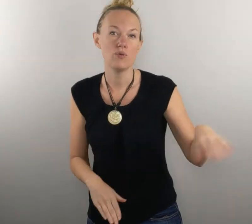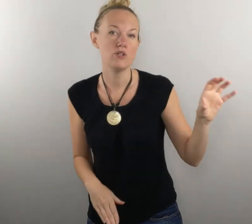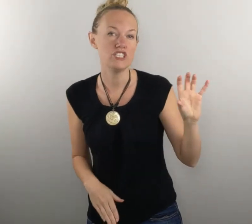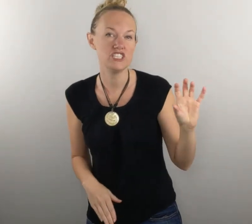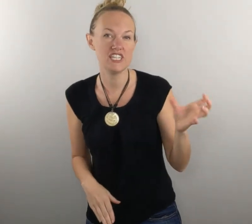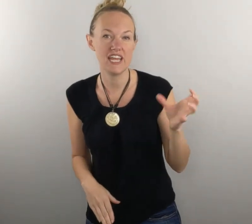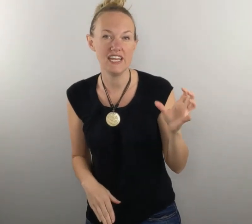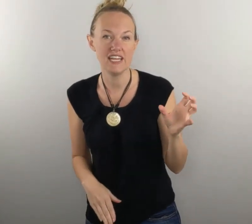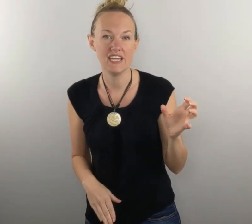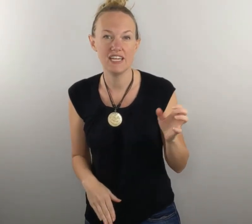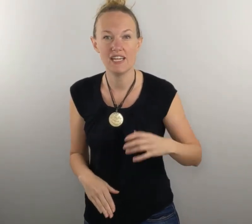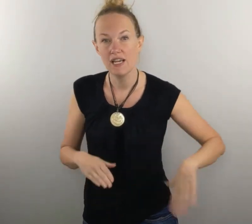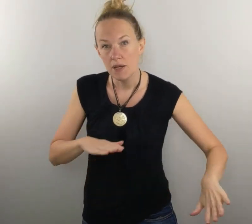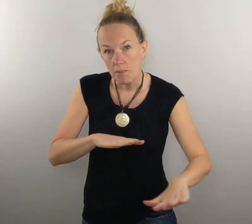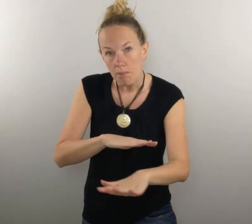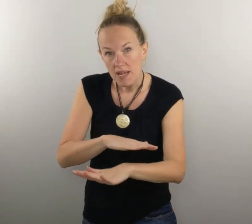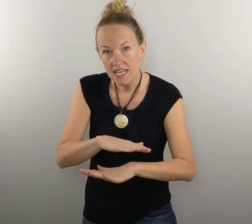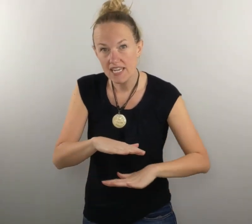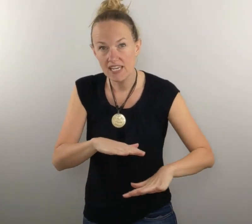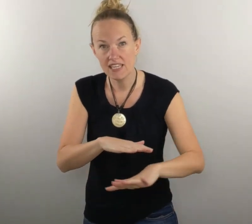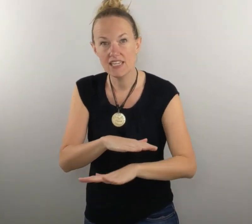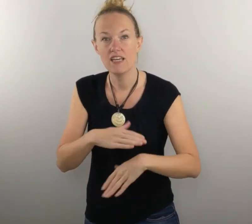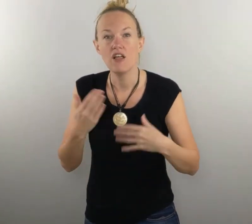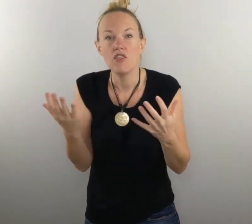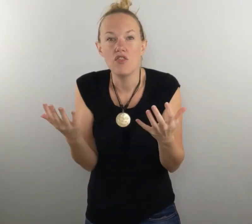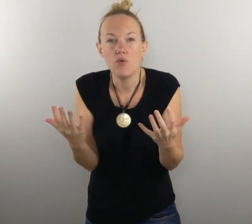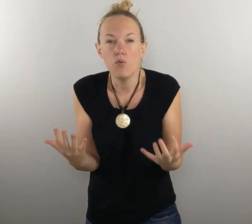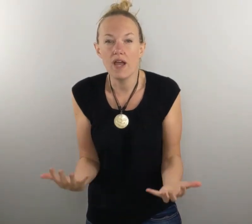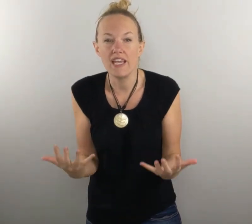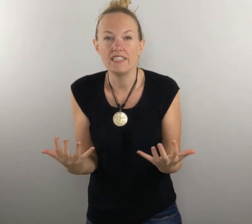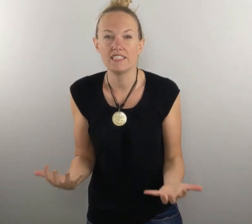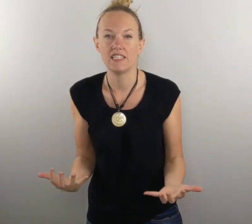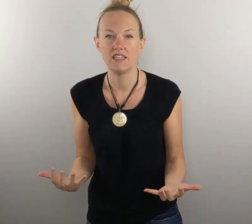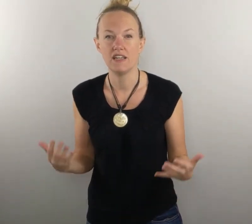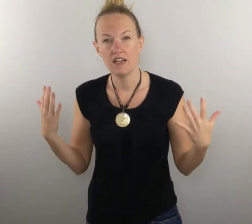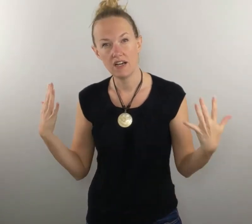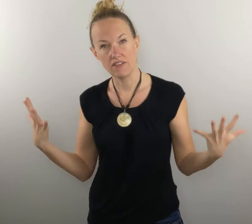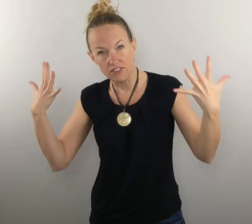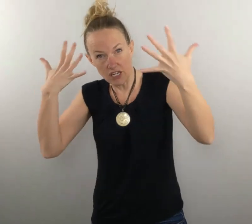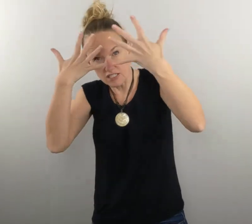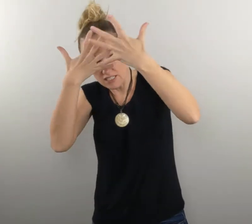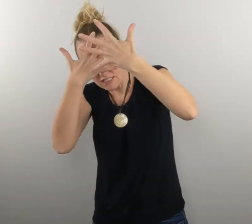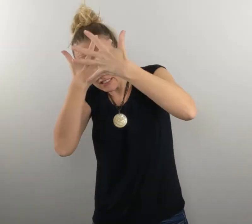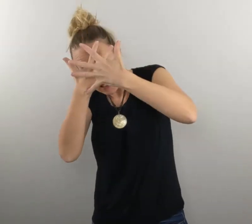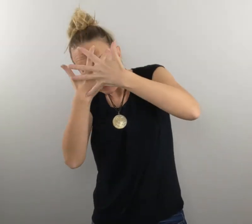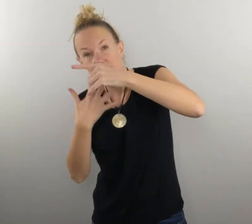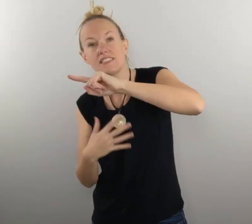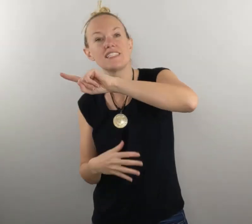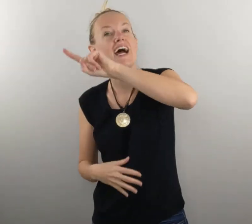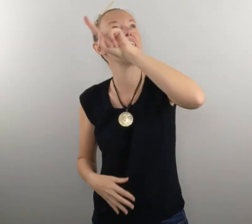would shake beneath the weight of darkened